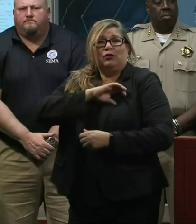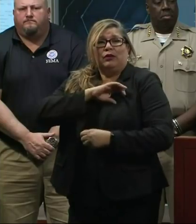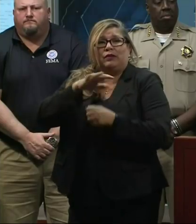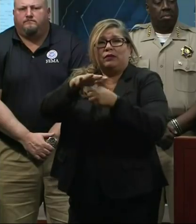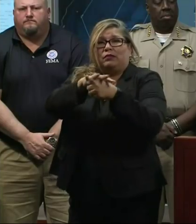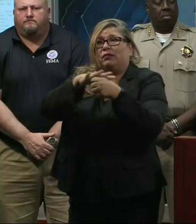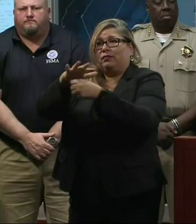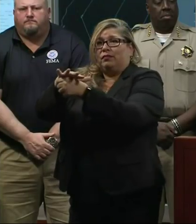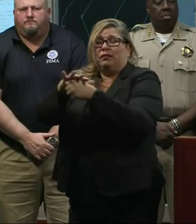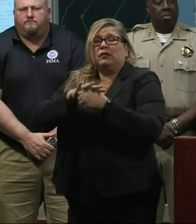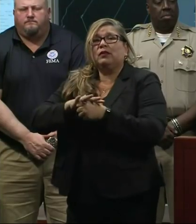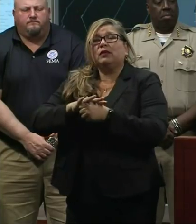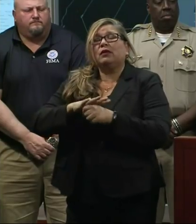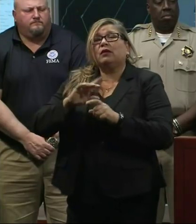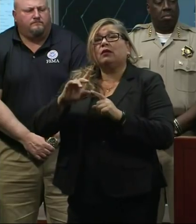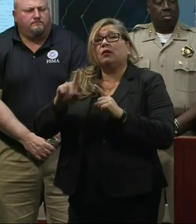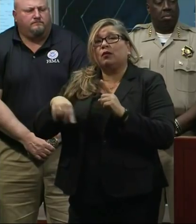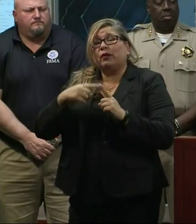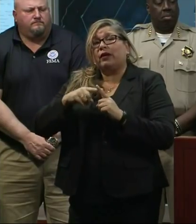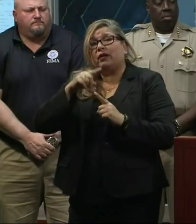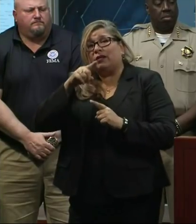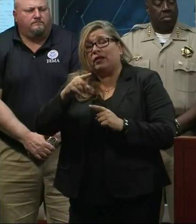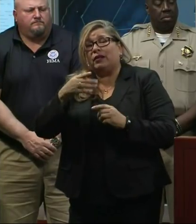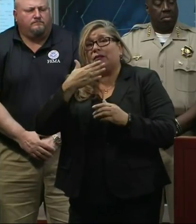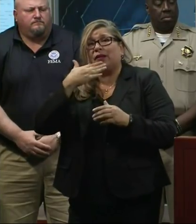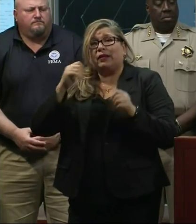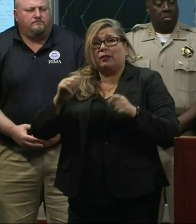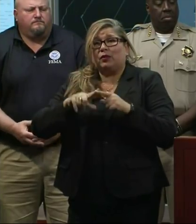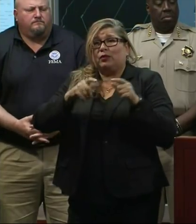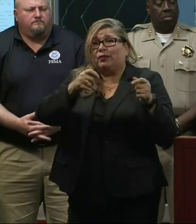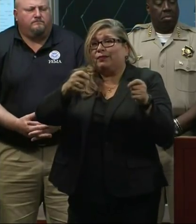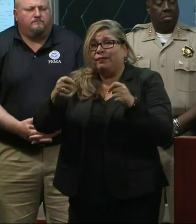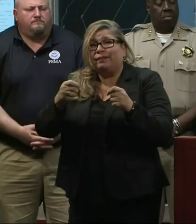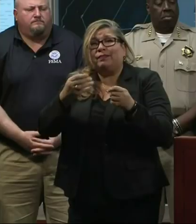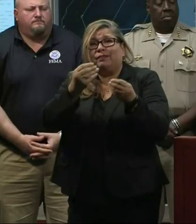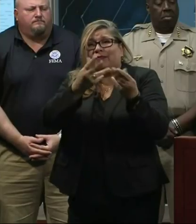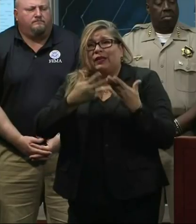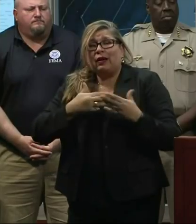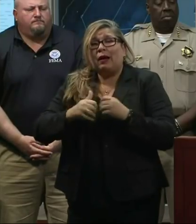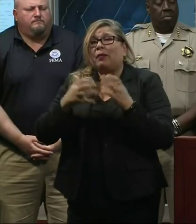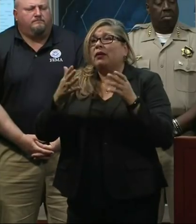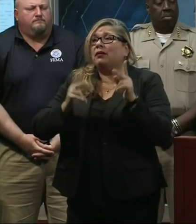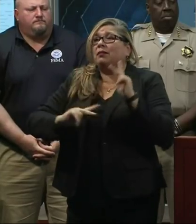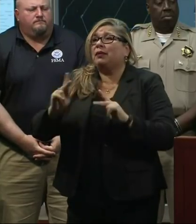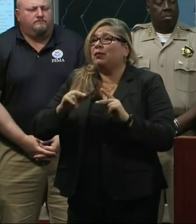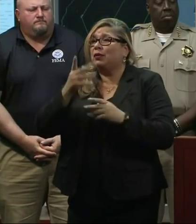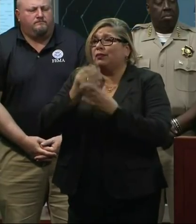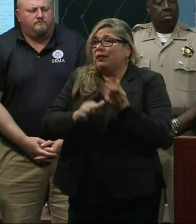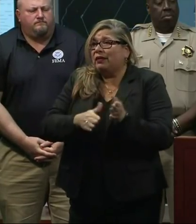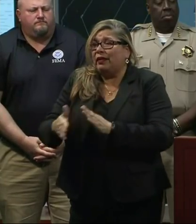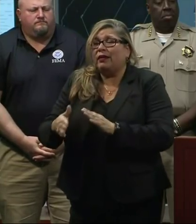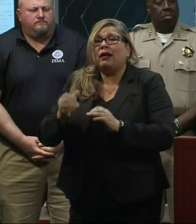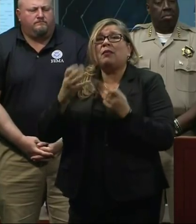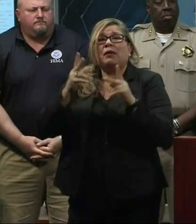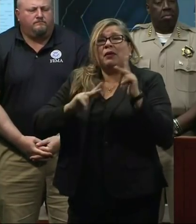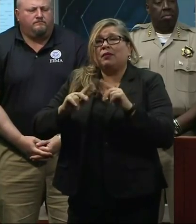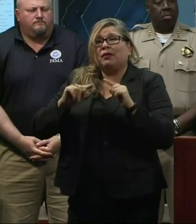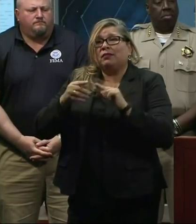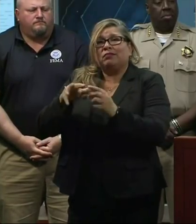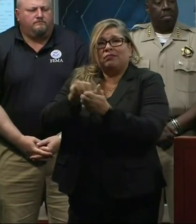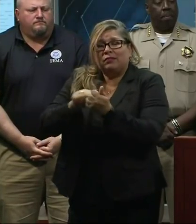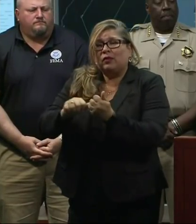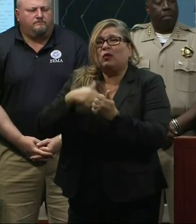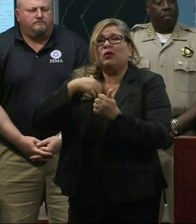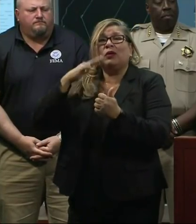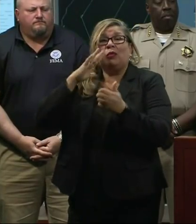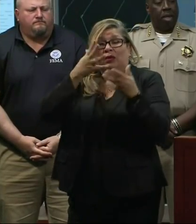will, as they get a better handle on the number of fatalities and people impacted, will start to